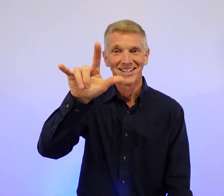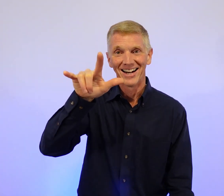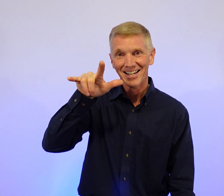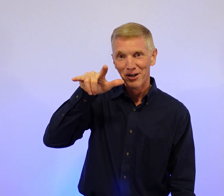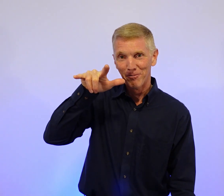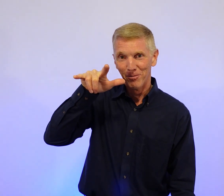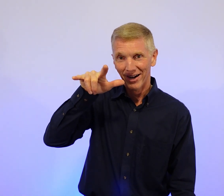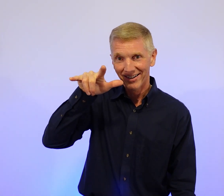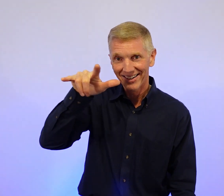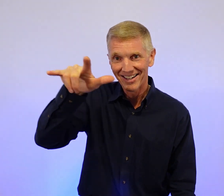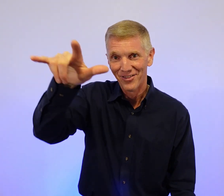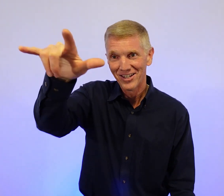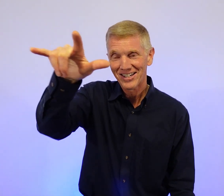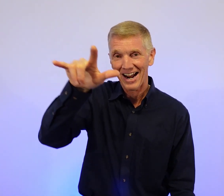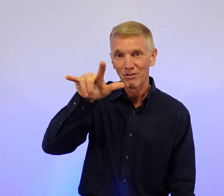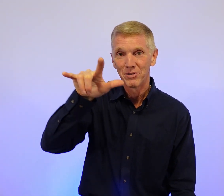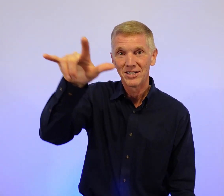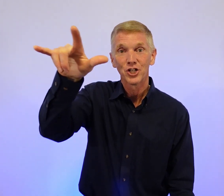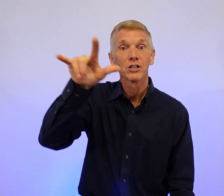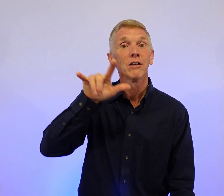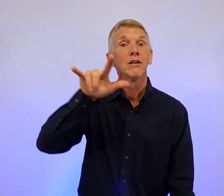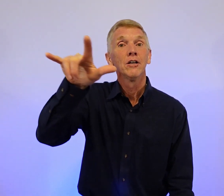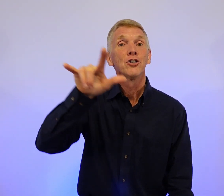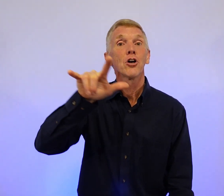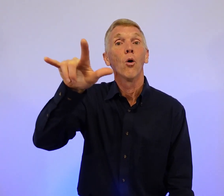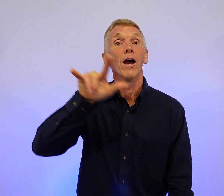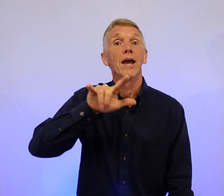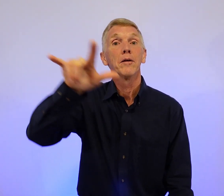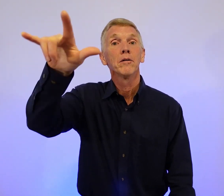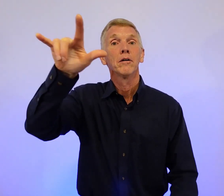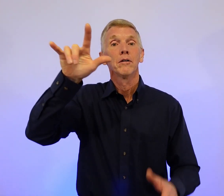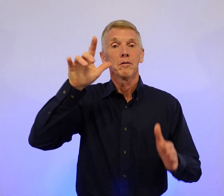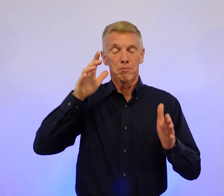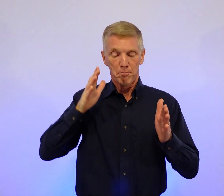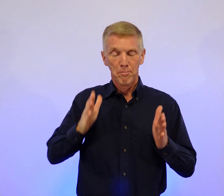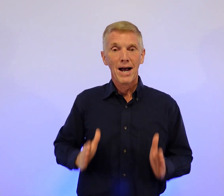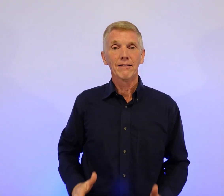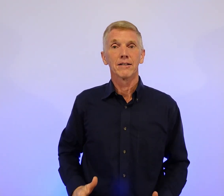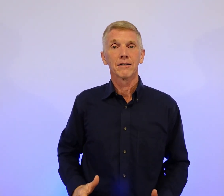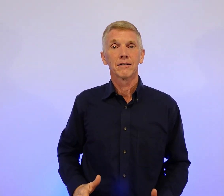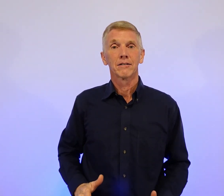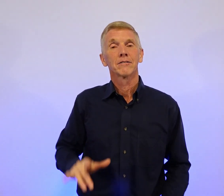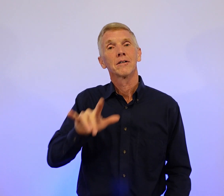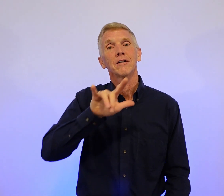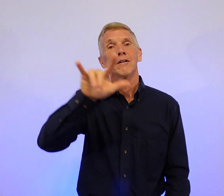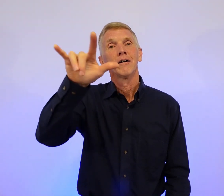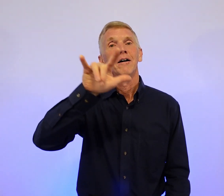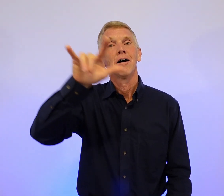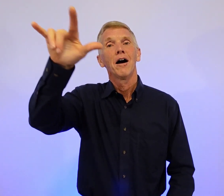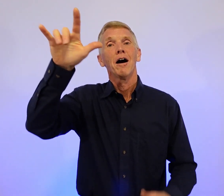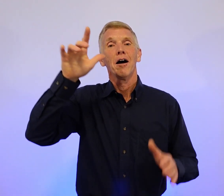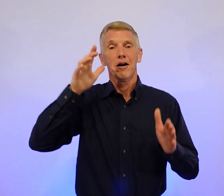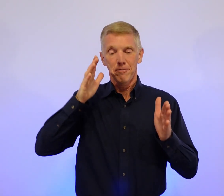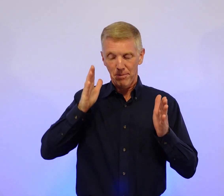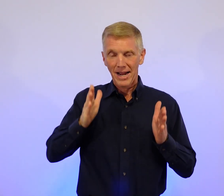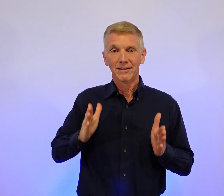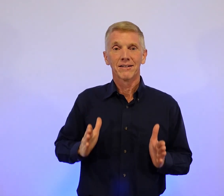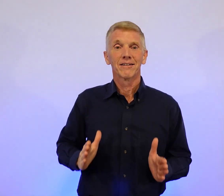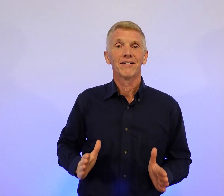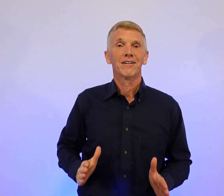sign, but in this kind of a position. So a pilot. A pilot.